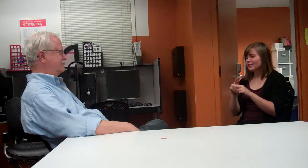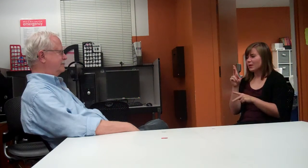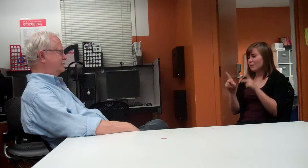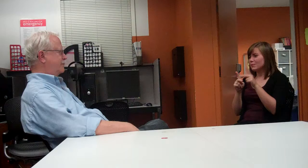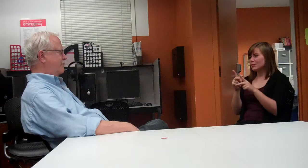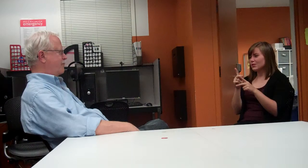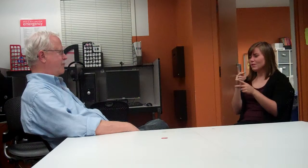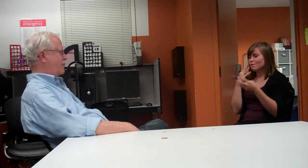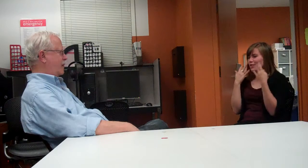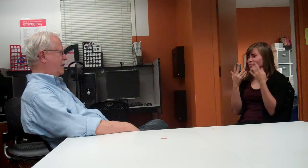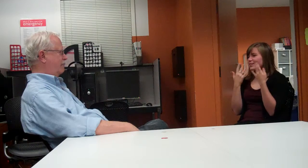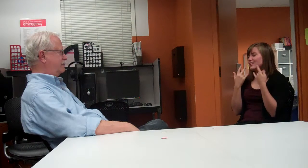friendly.